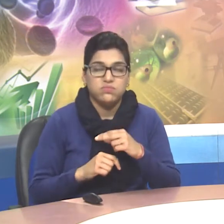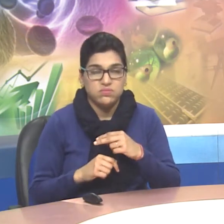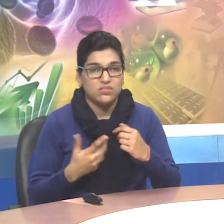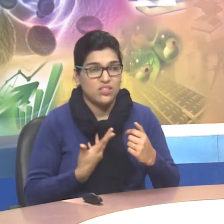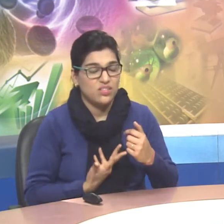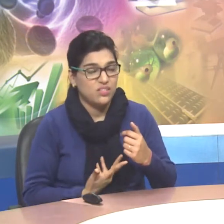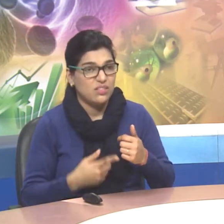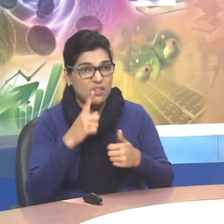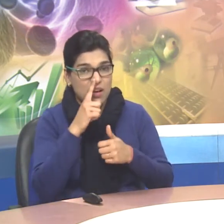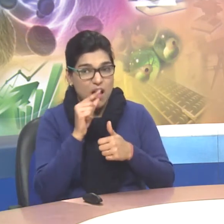my sister,